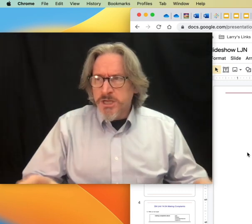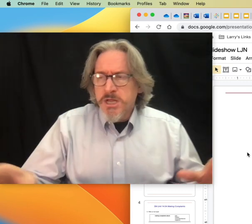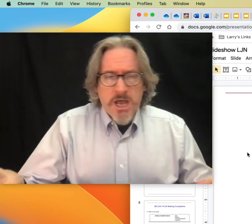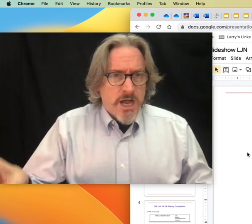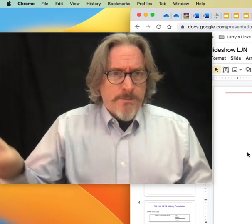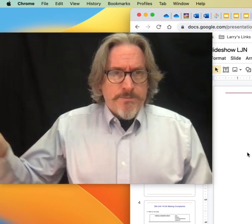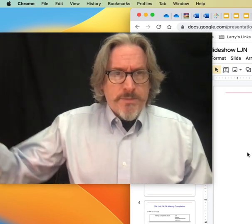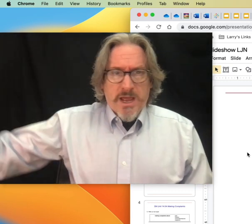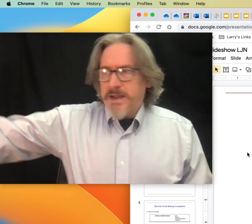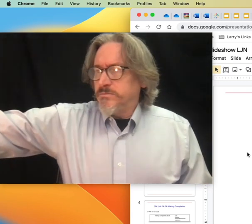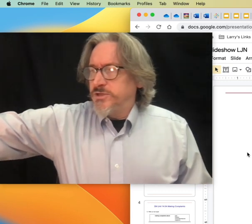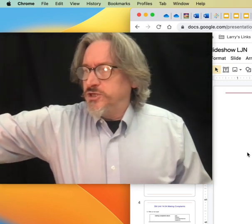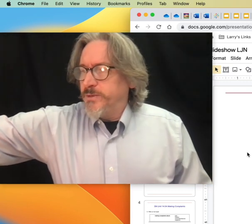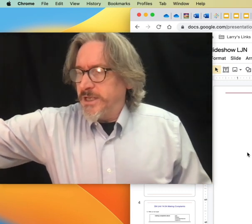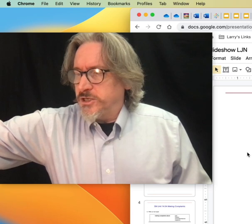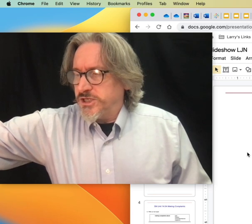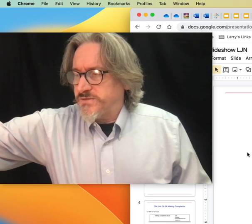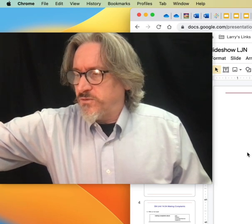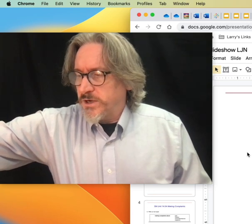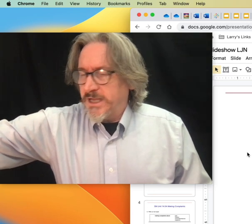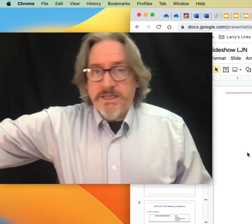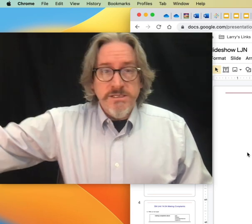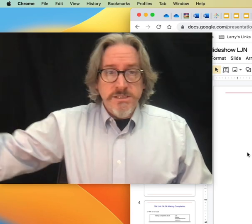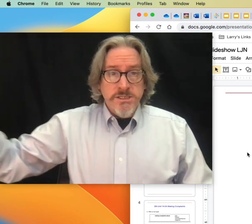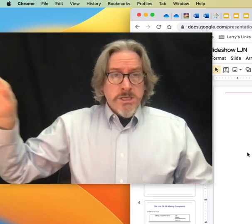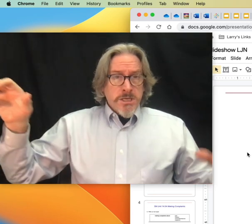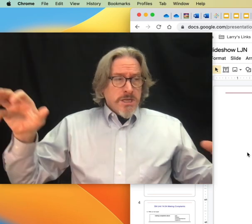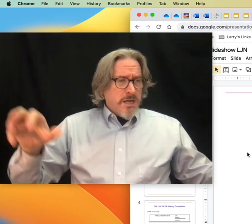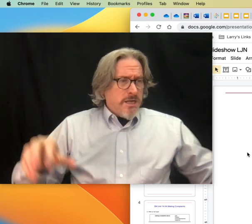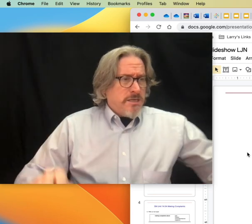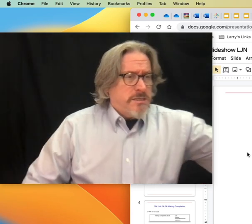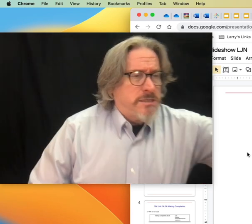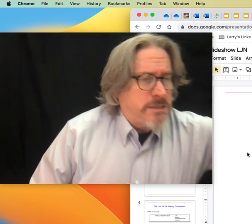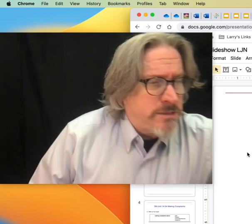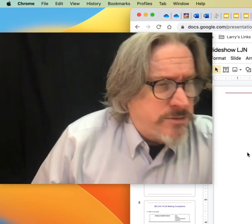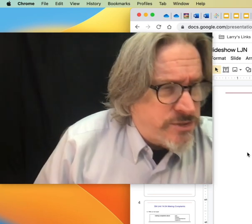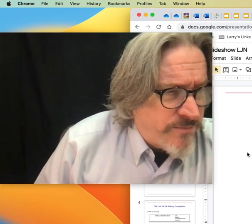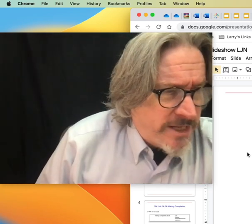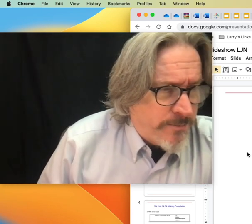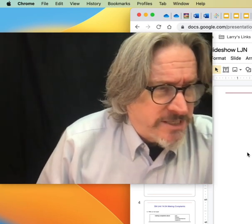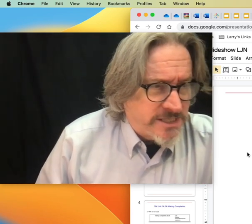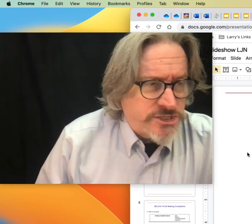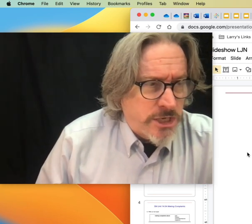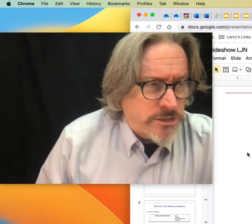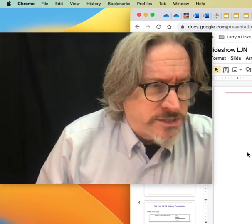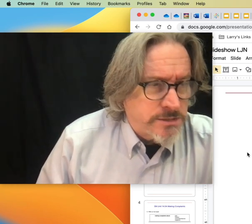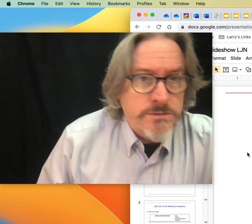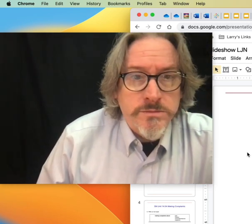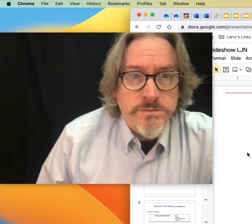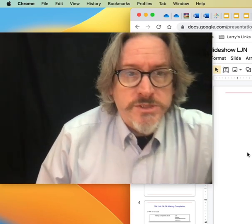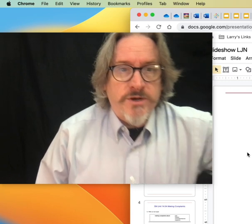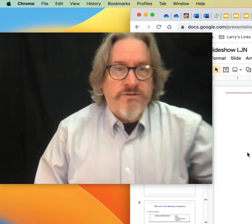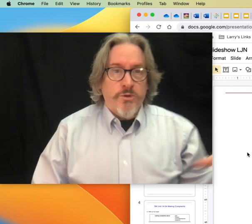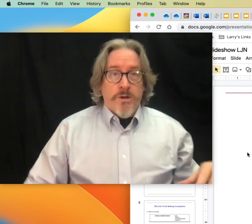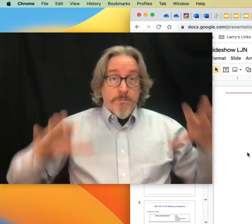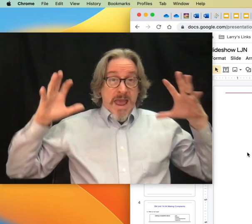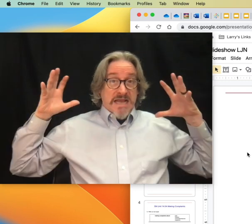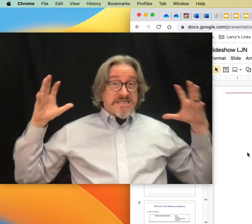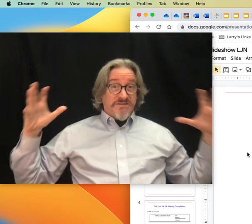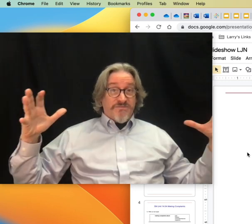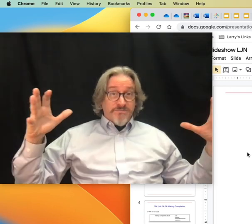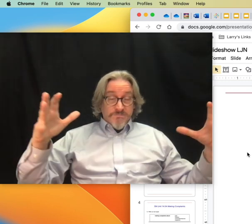subchapters. I'm doing it just for ease, sort of making bite-sized chunks, so I don't have to do